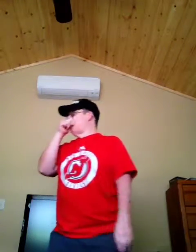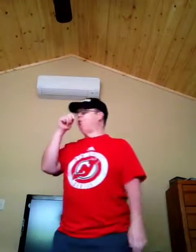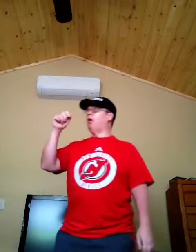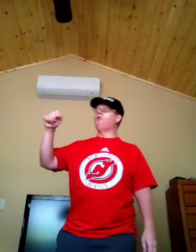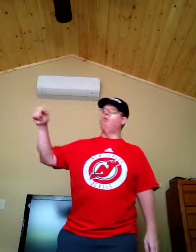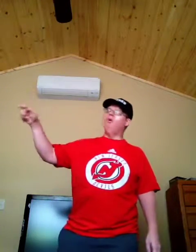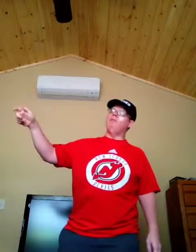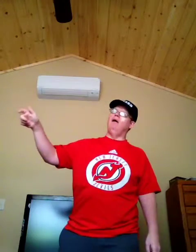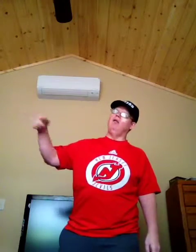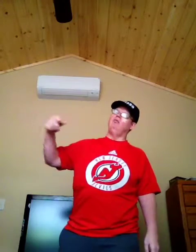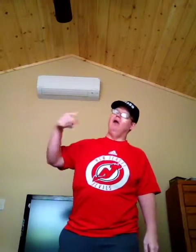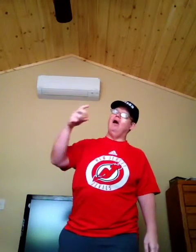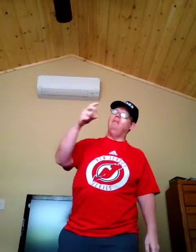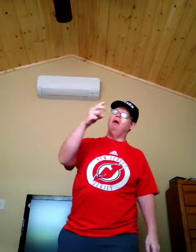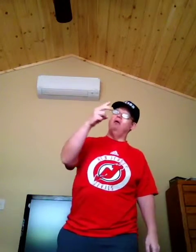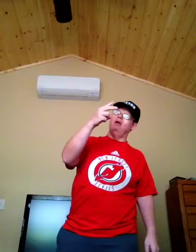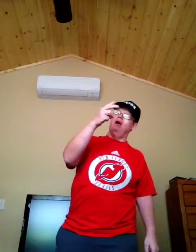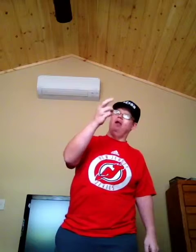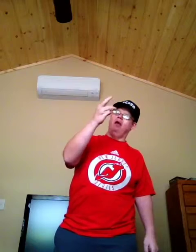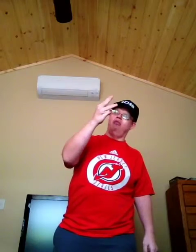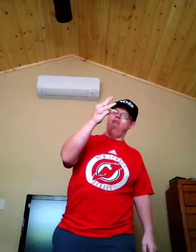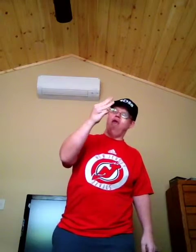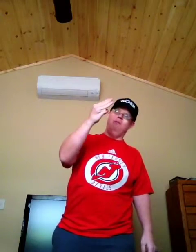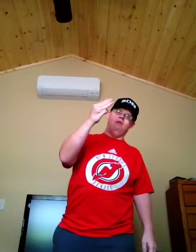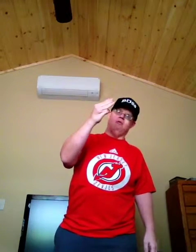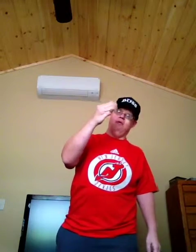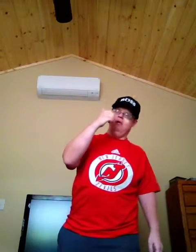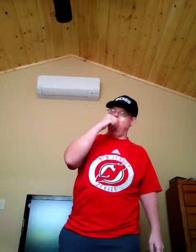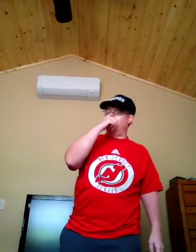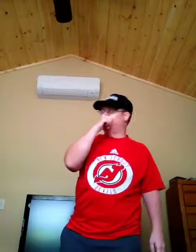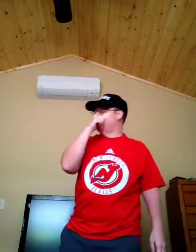We go to one place. We had about three beers right there.